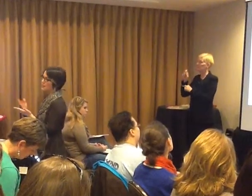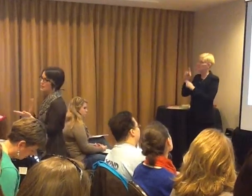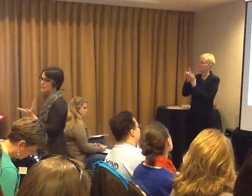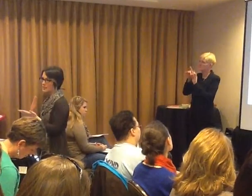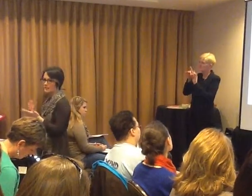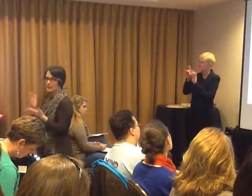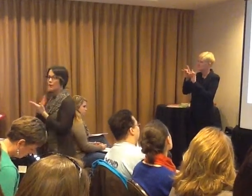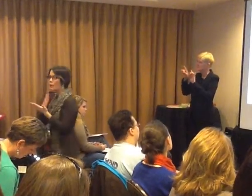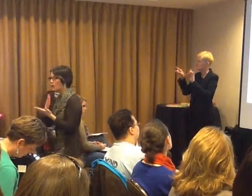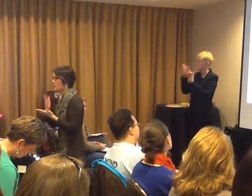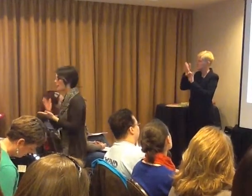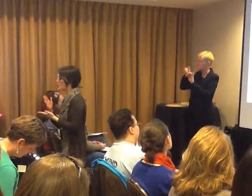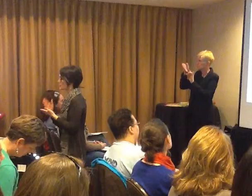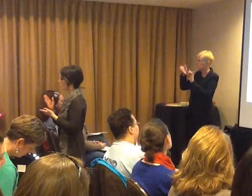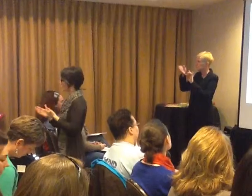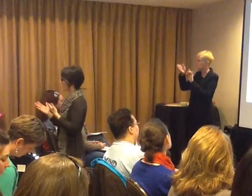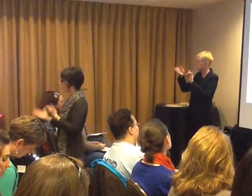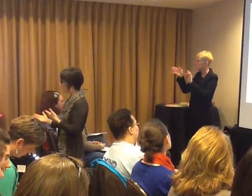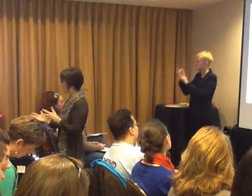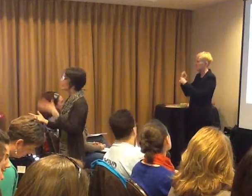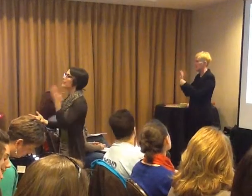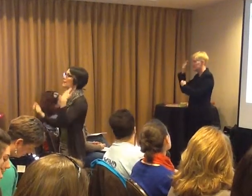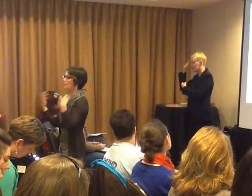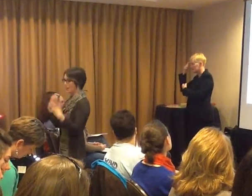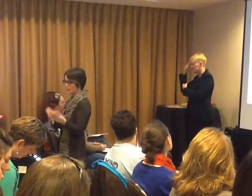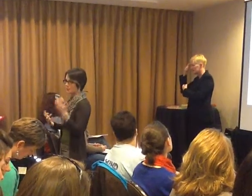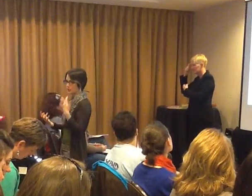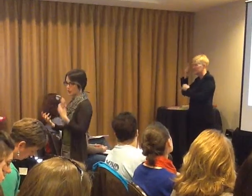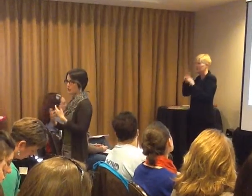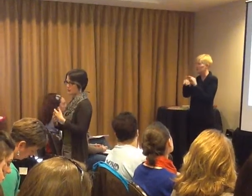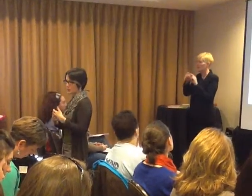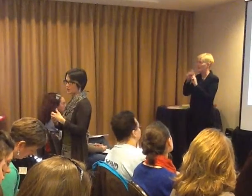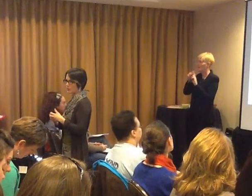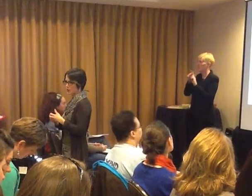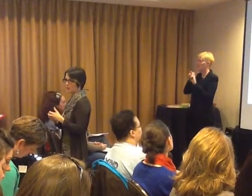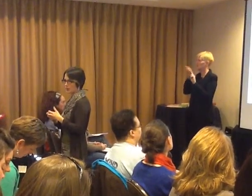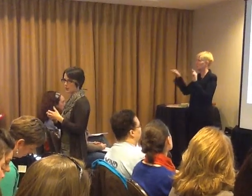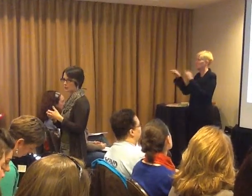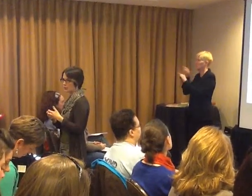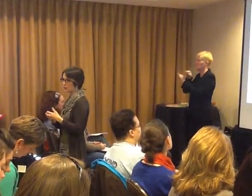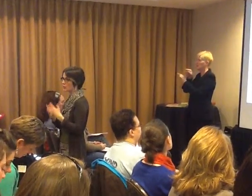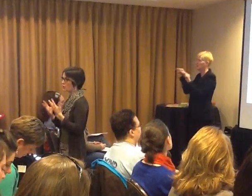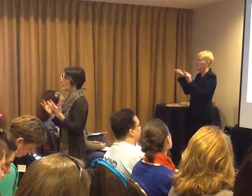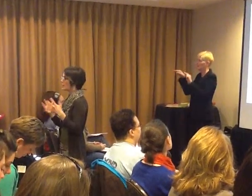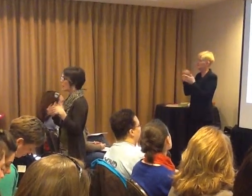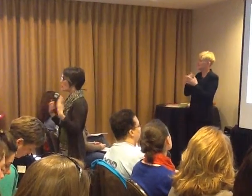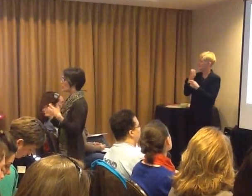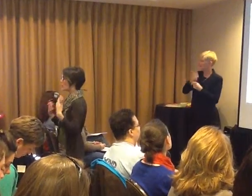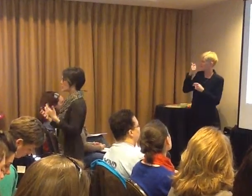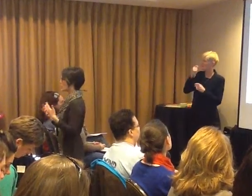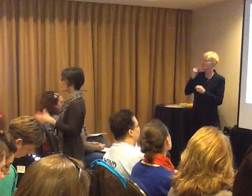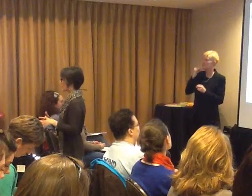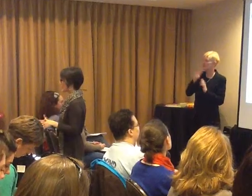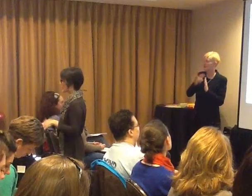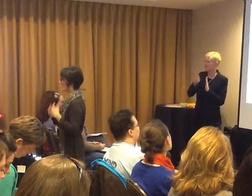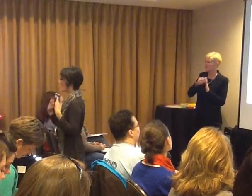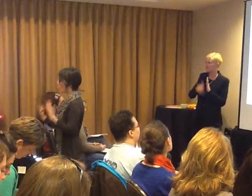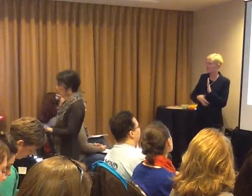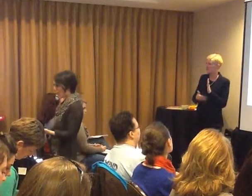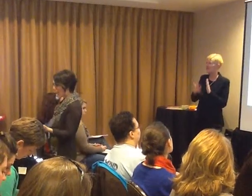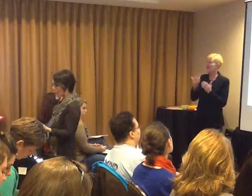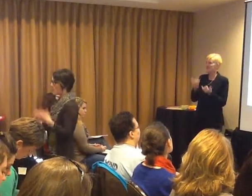in the order that they're supposed to go in. That's a difficulty for our deaf and hard of hearing students. So now we know some of the